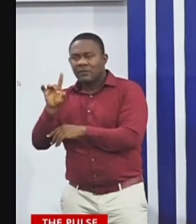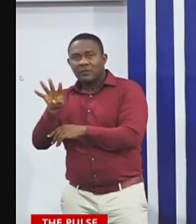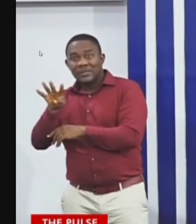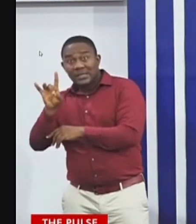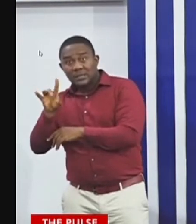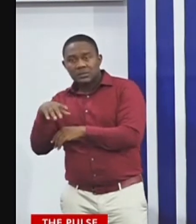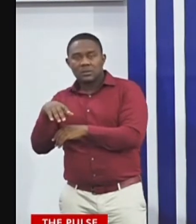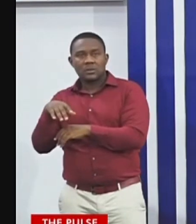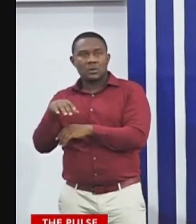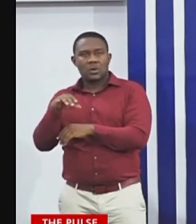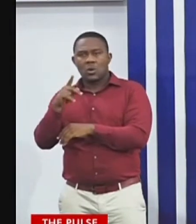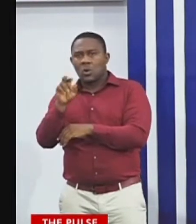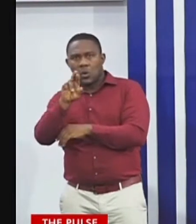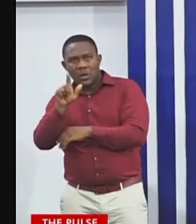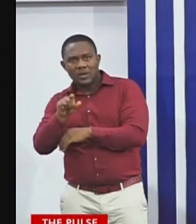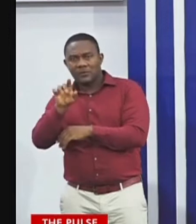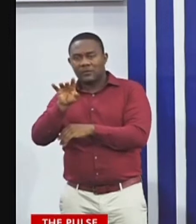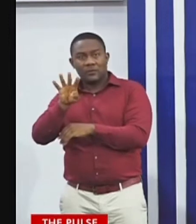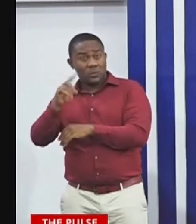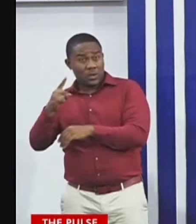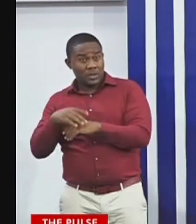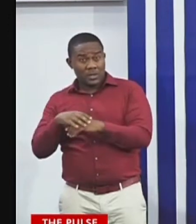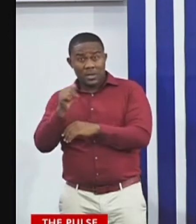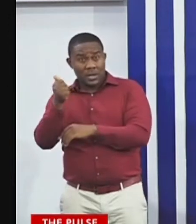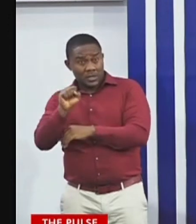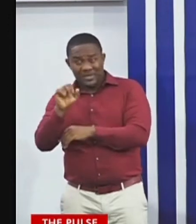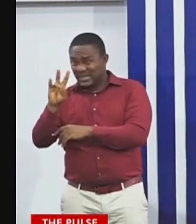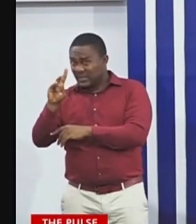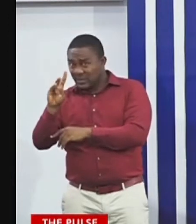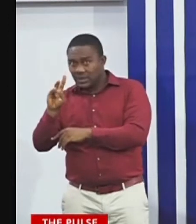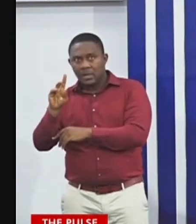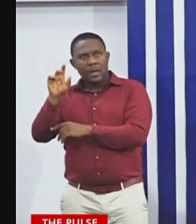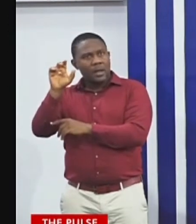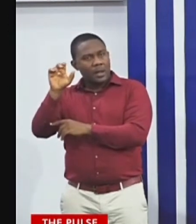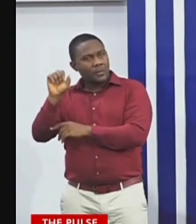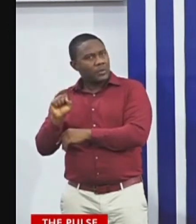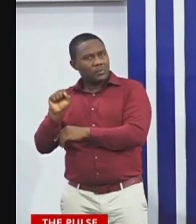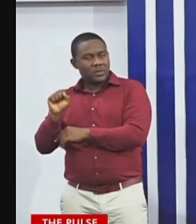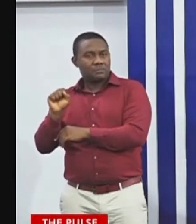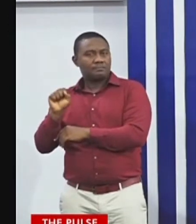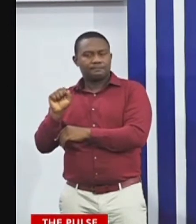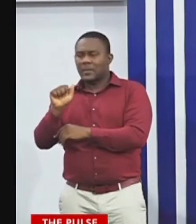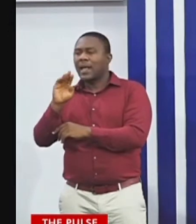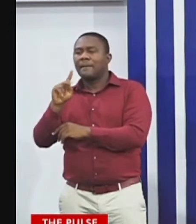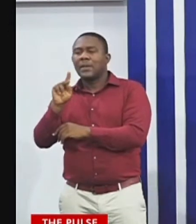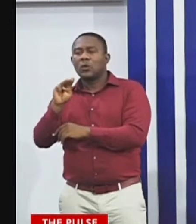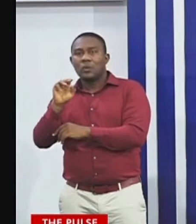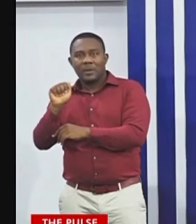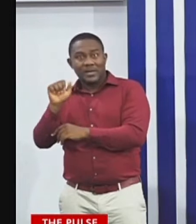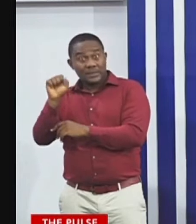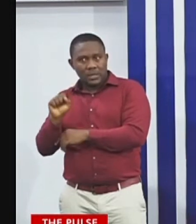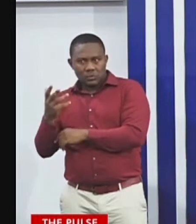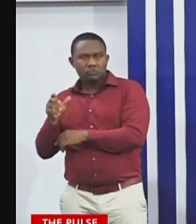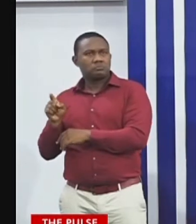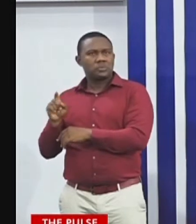Klote, 41, Ablekuma South, Ashaman, 17. Ashaman has come down now. And this comes, as I